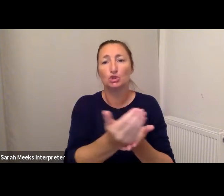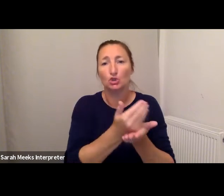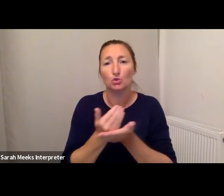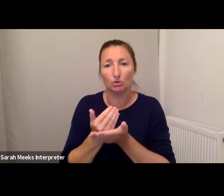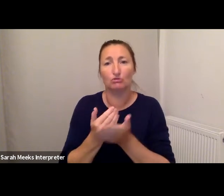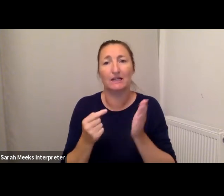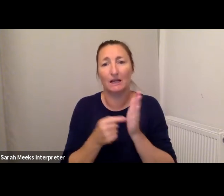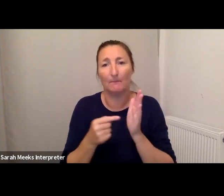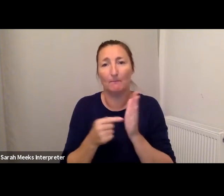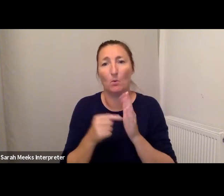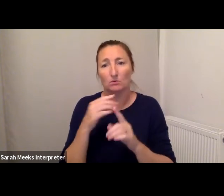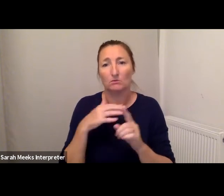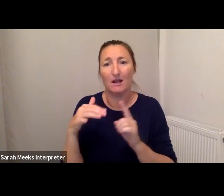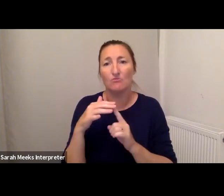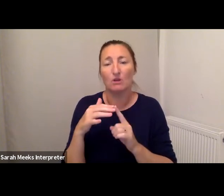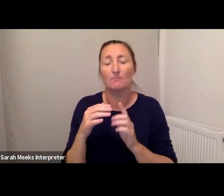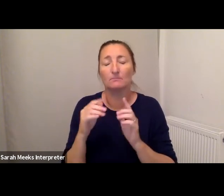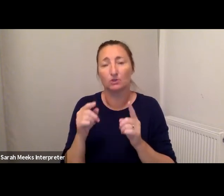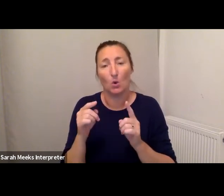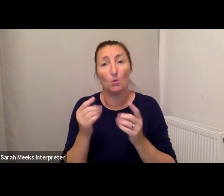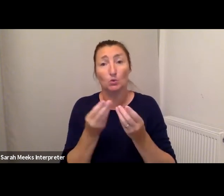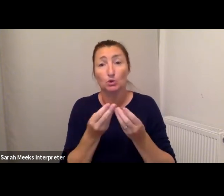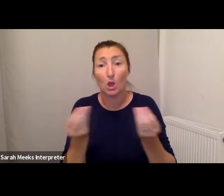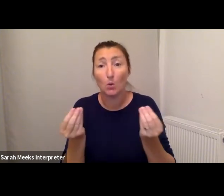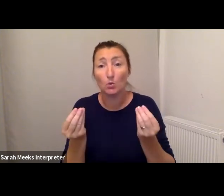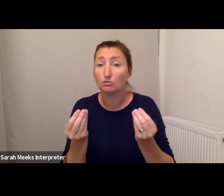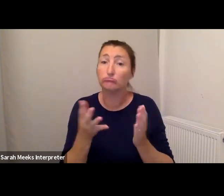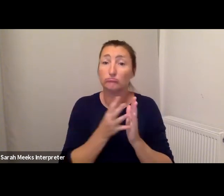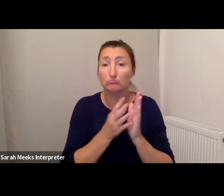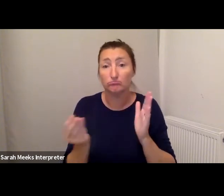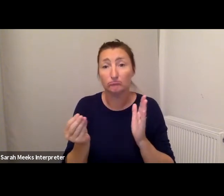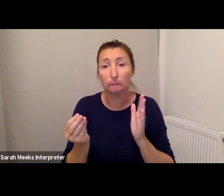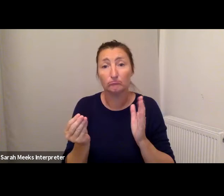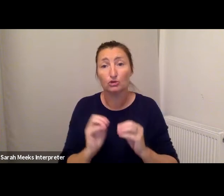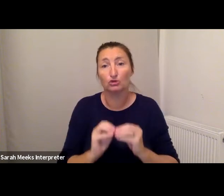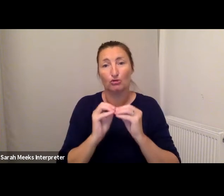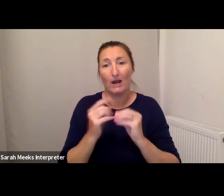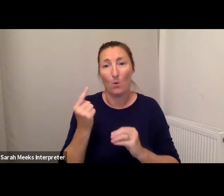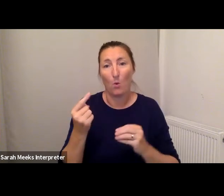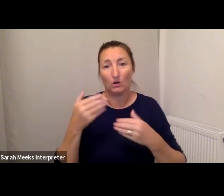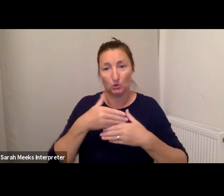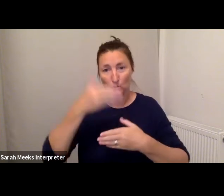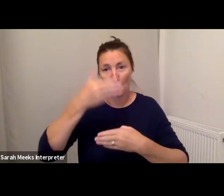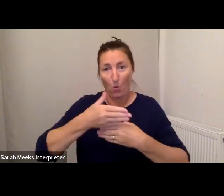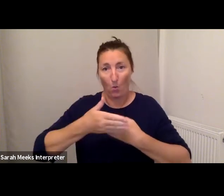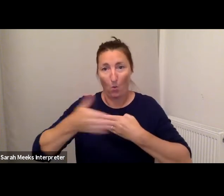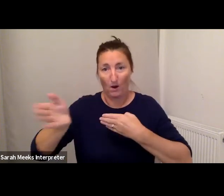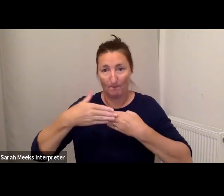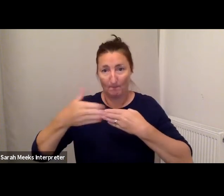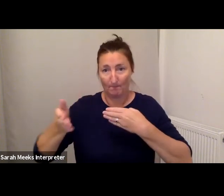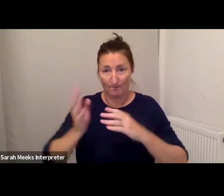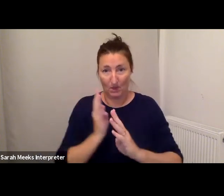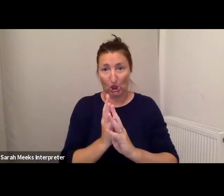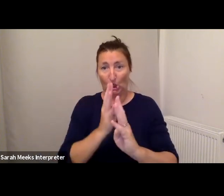what we found that simple solutions, like simply creating a doorway with a dedicated queuing